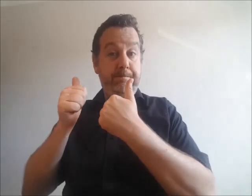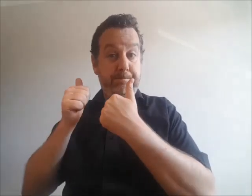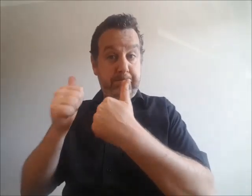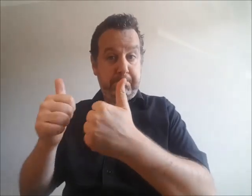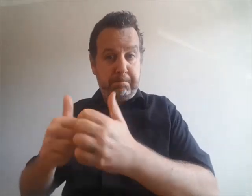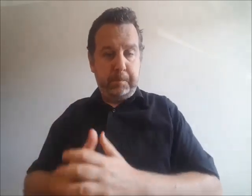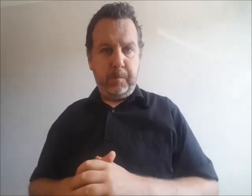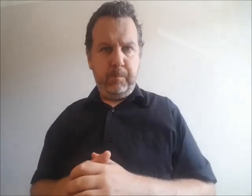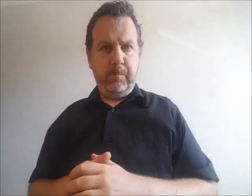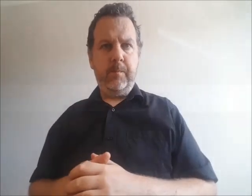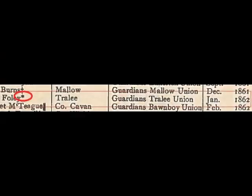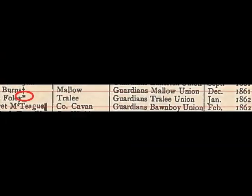was complete.